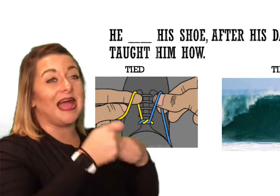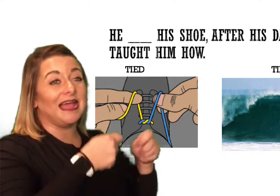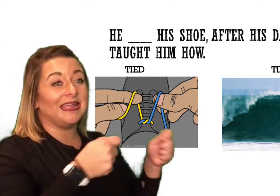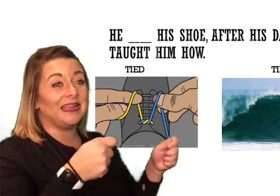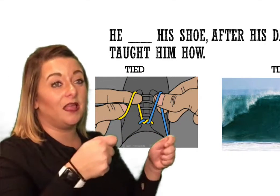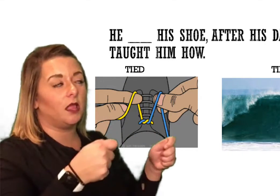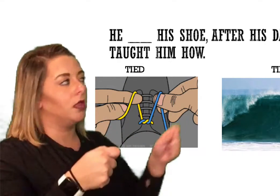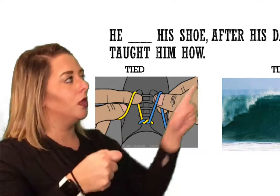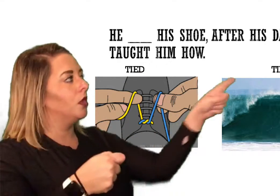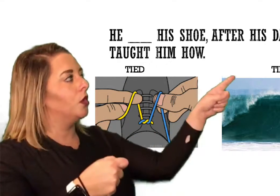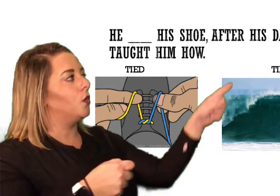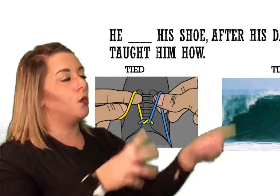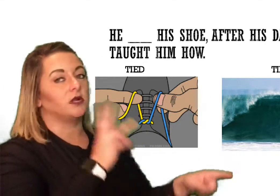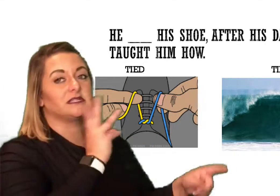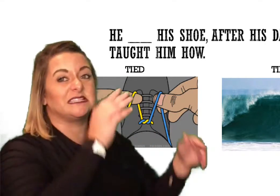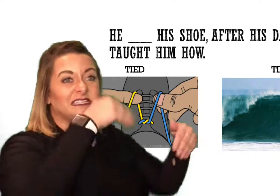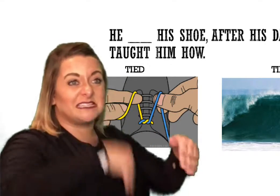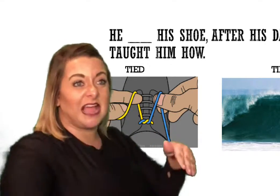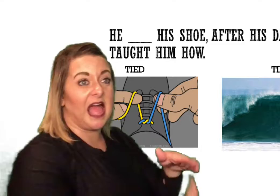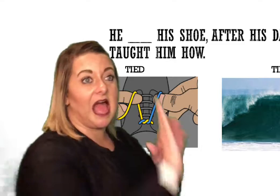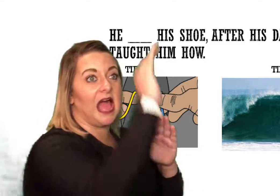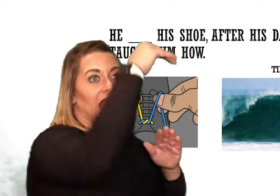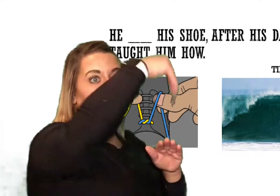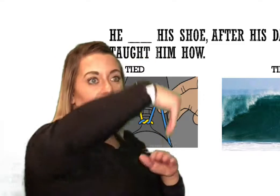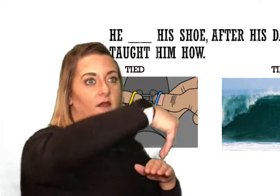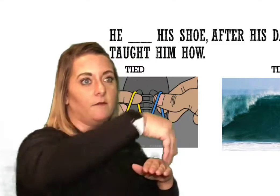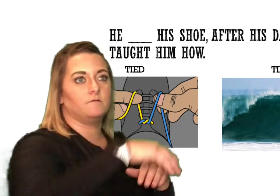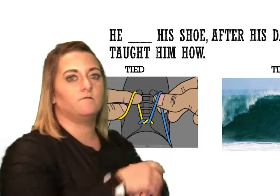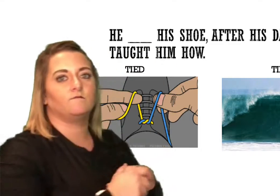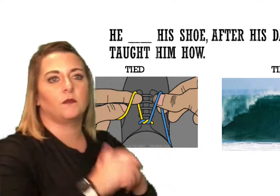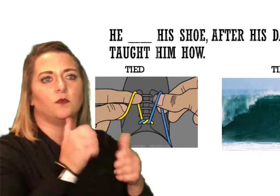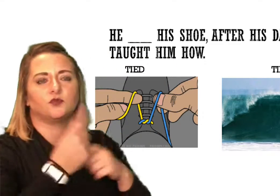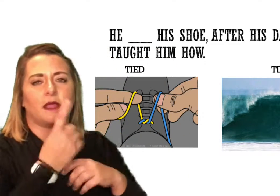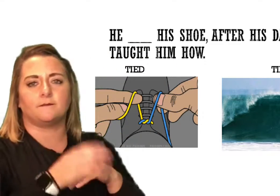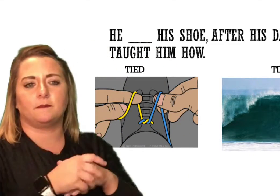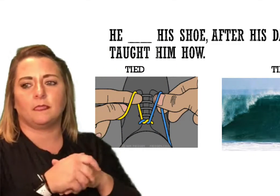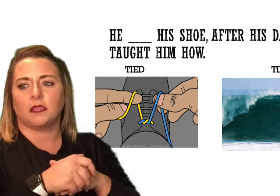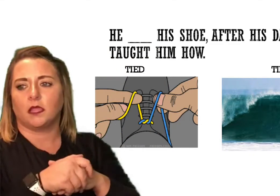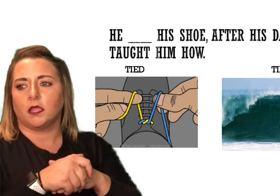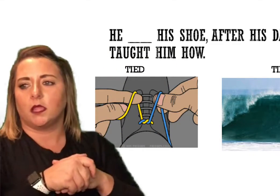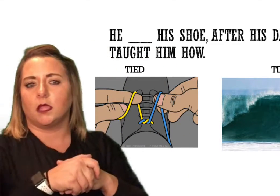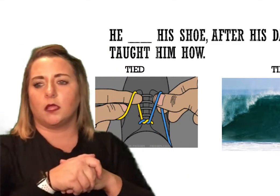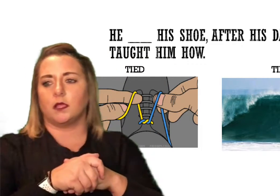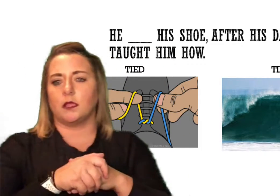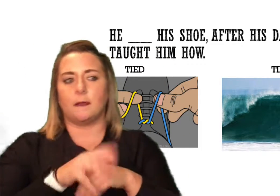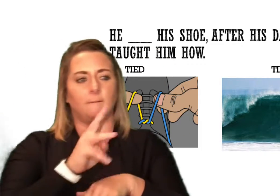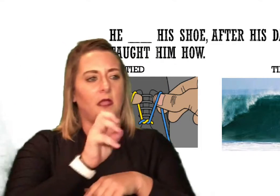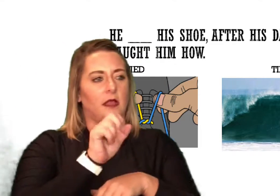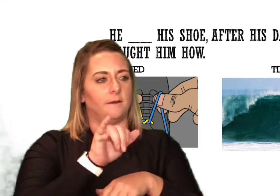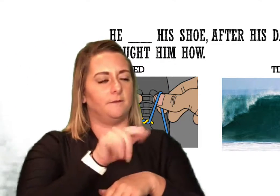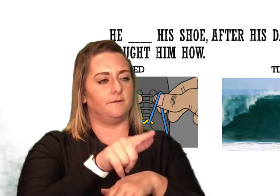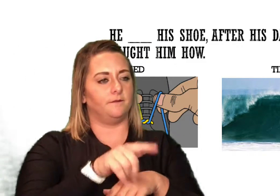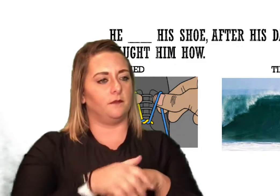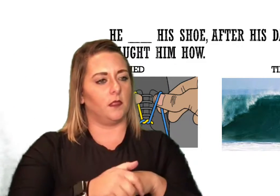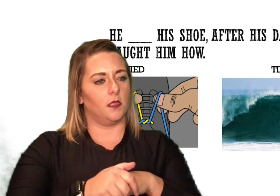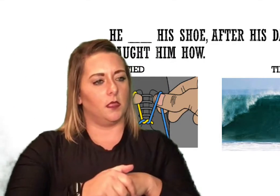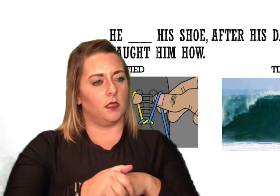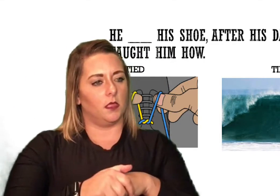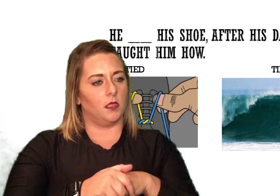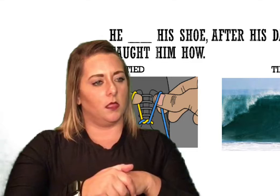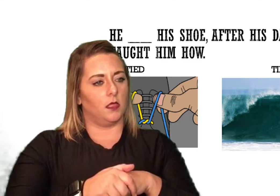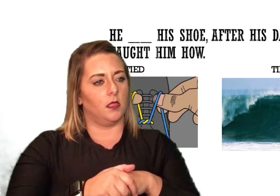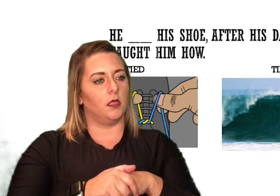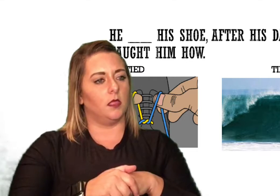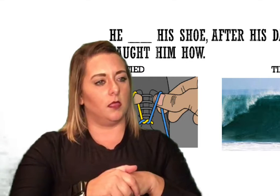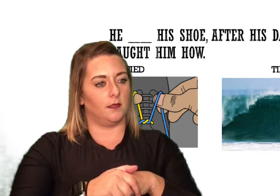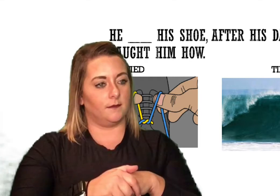He tied or tied? Which one? Mary.